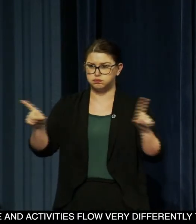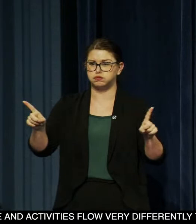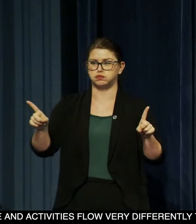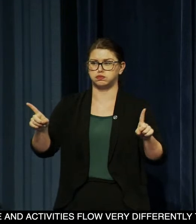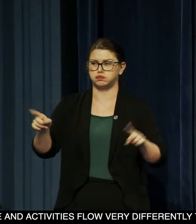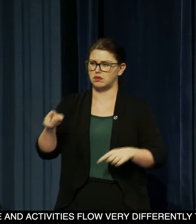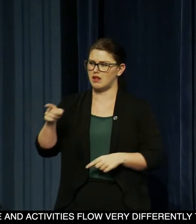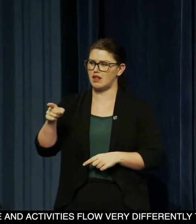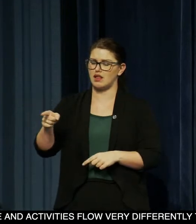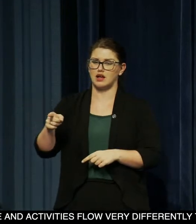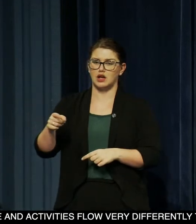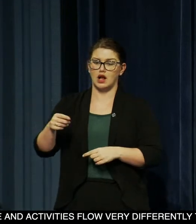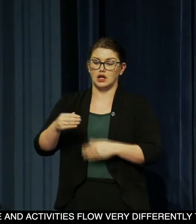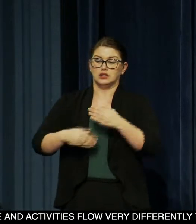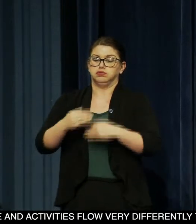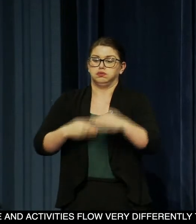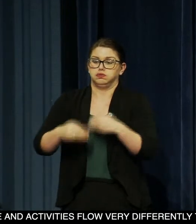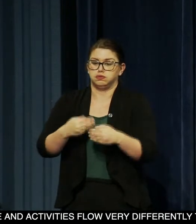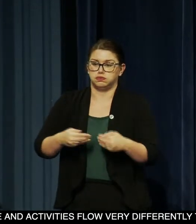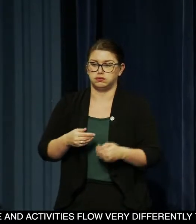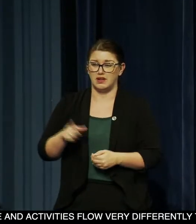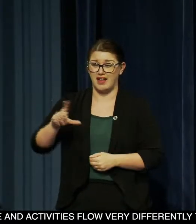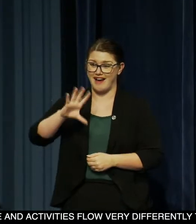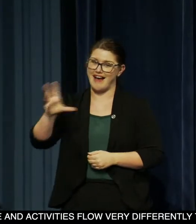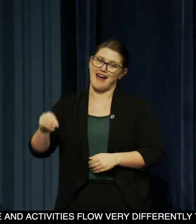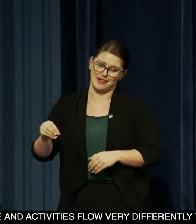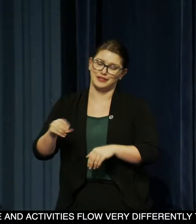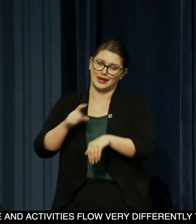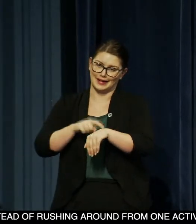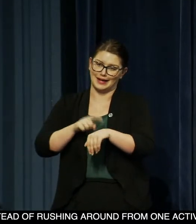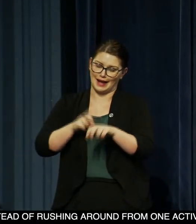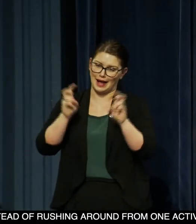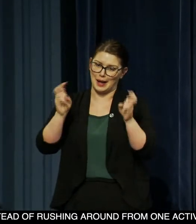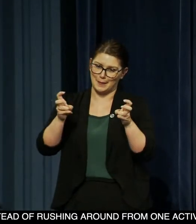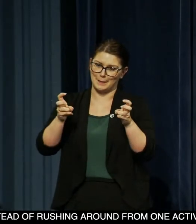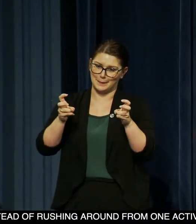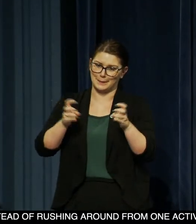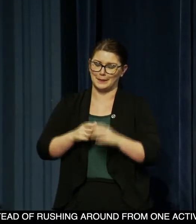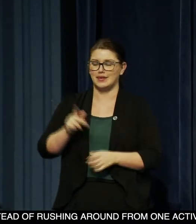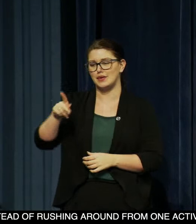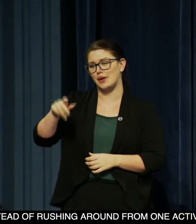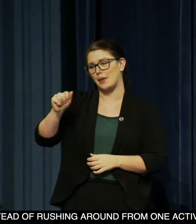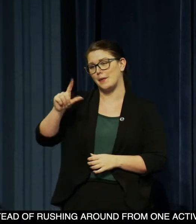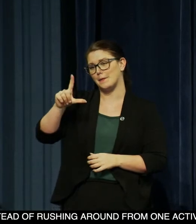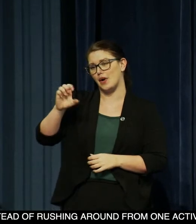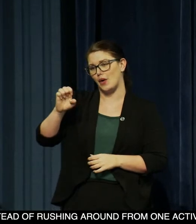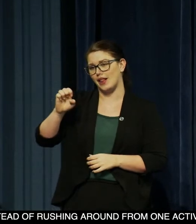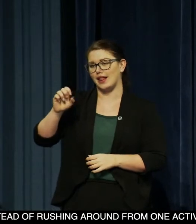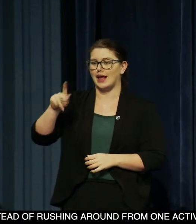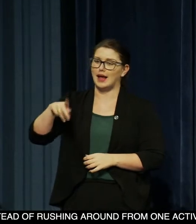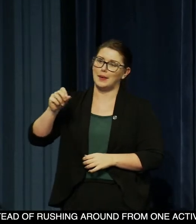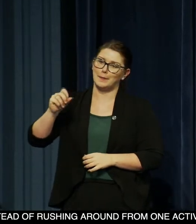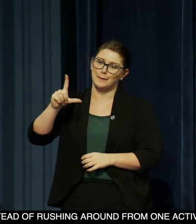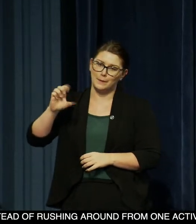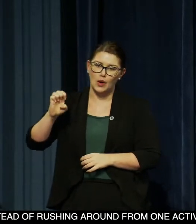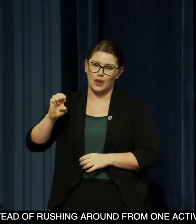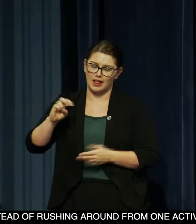another, they run on what's called African time, which is pole pole, slowly,